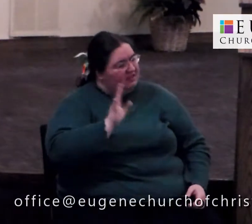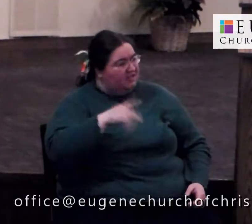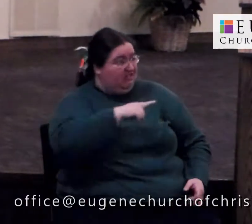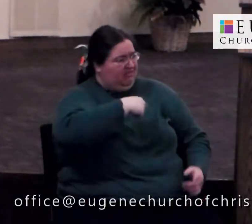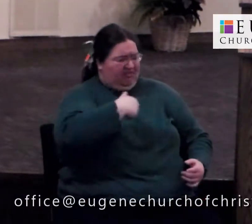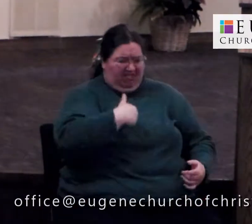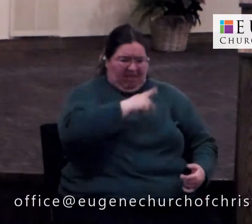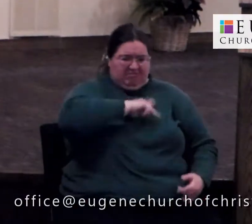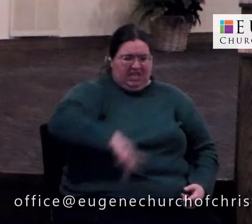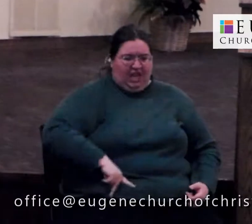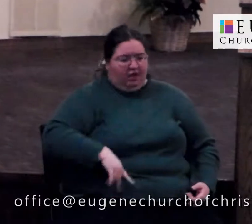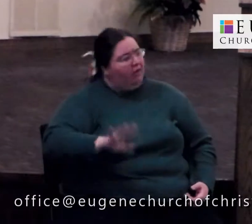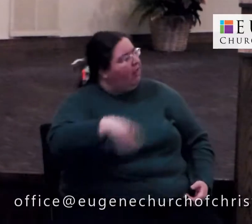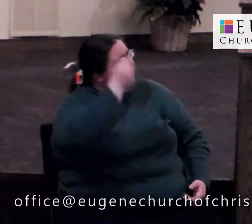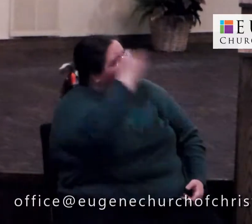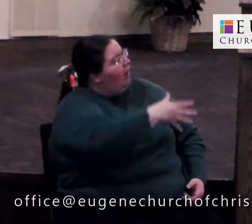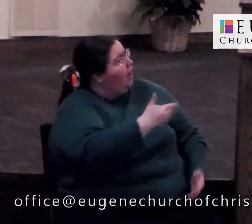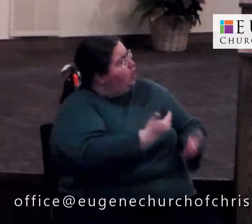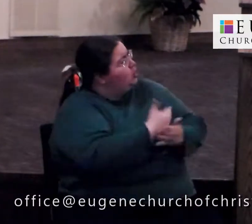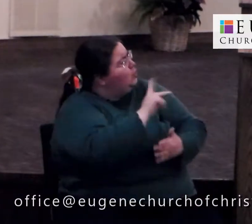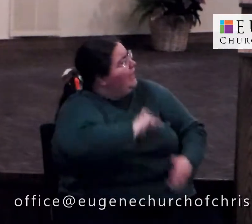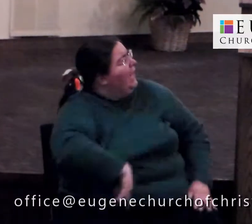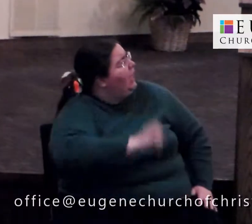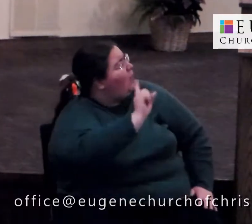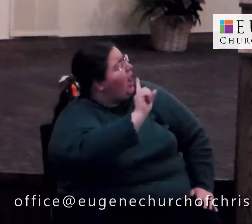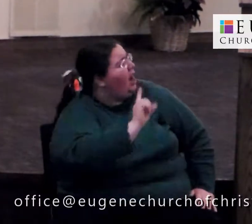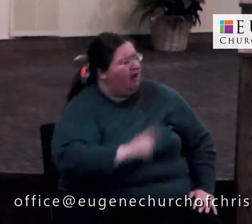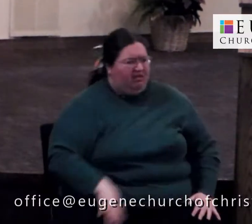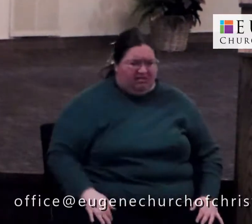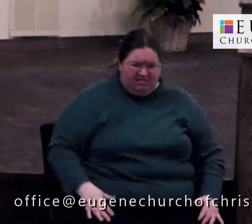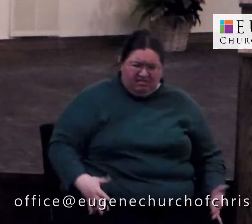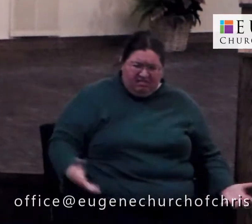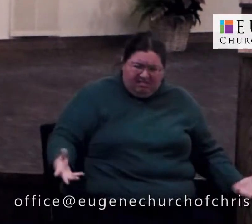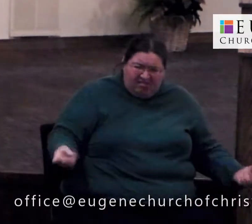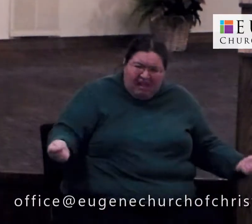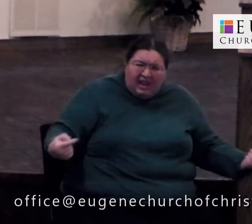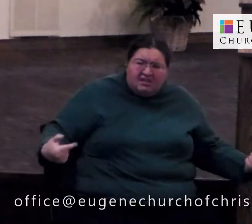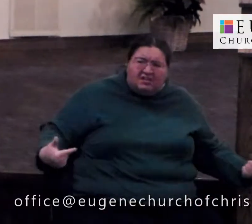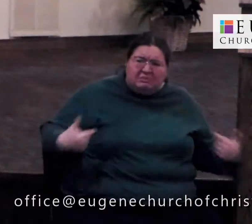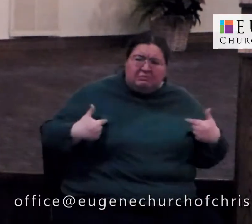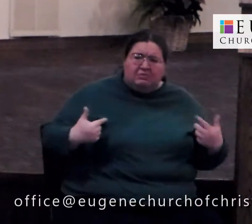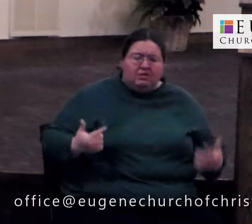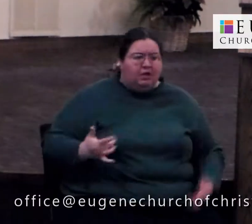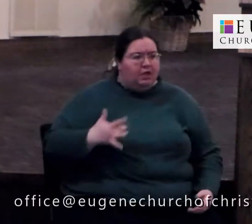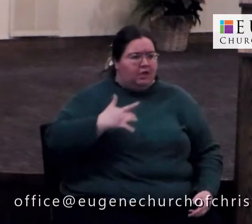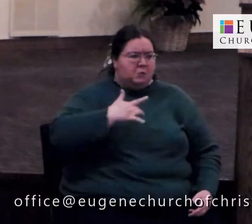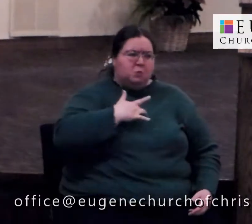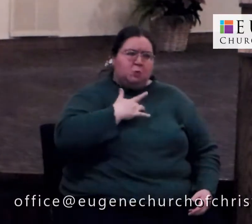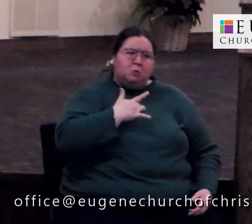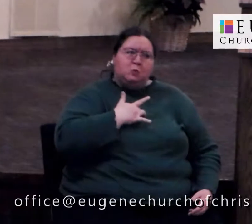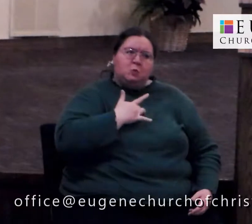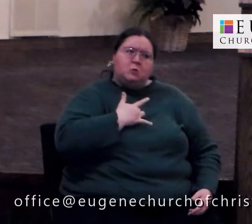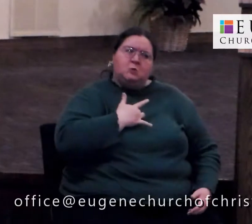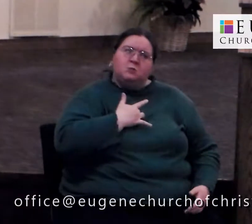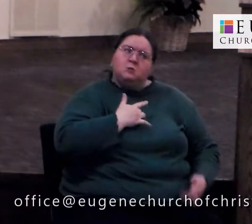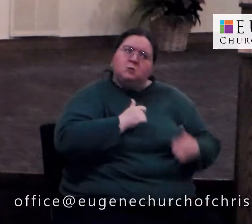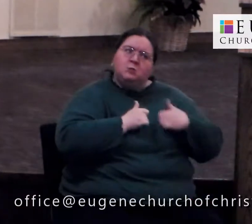Herod is, as I would imagine a lot of kings may be, threatened by the whole idea. Herod was an